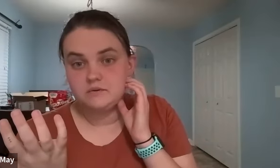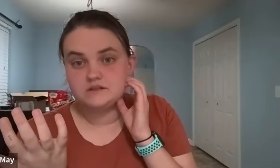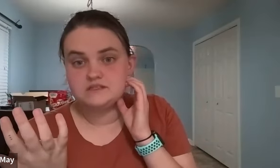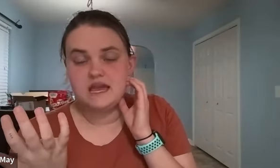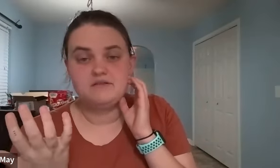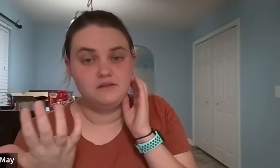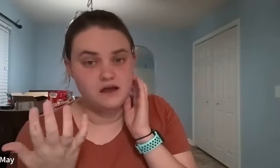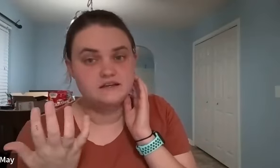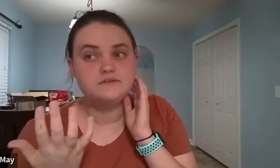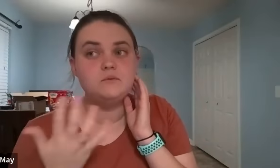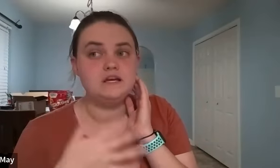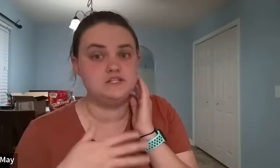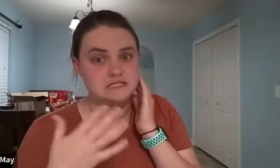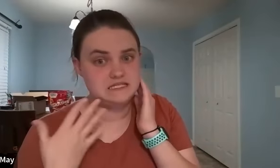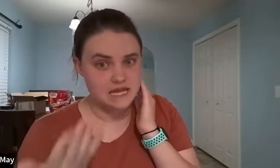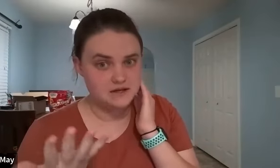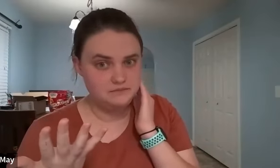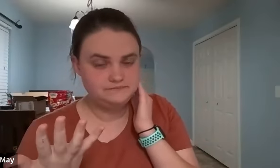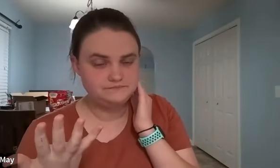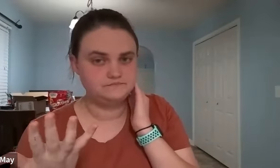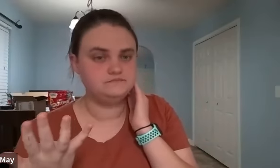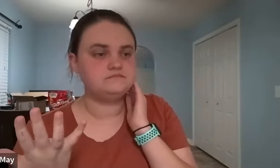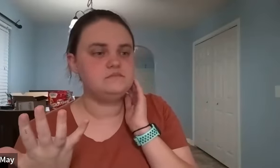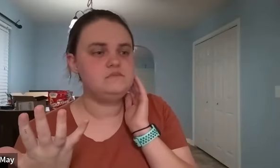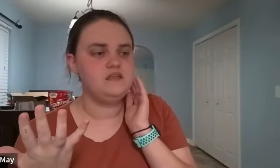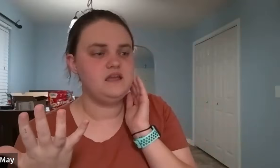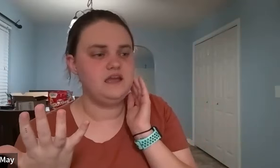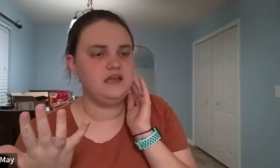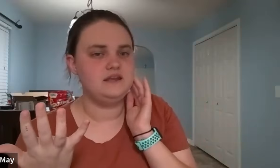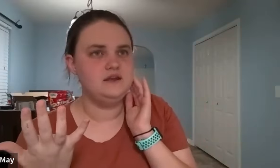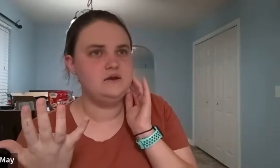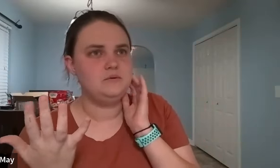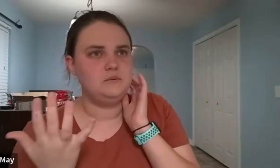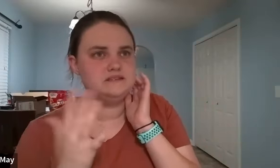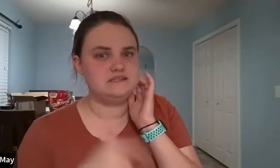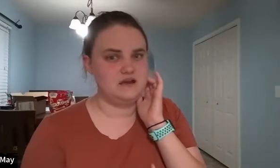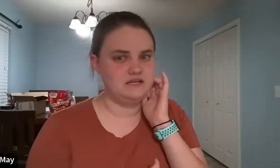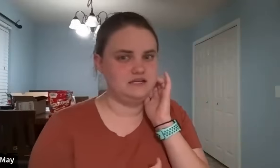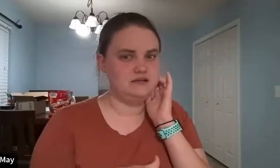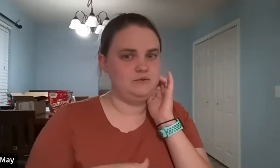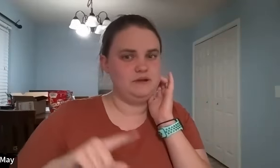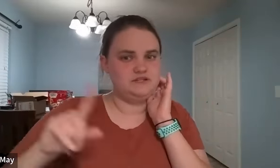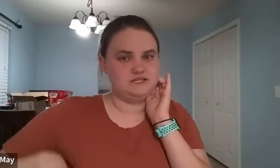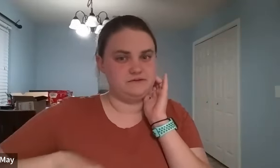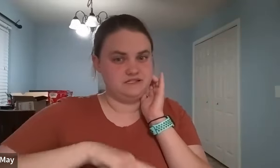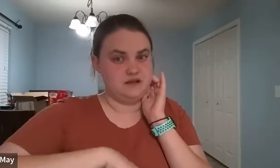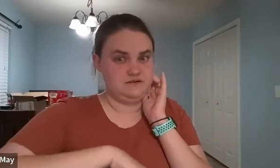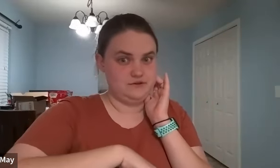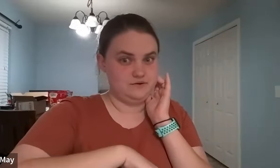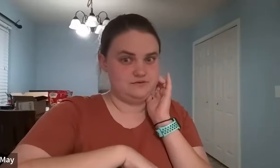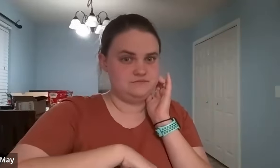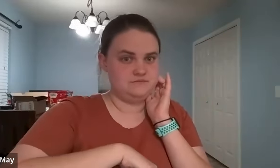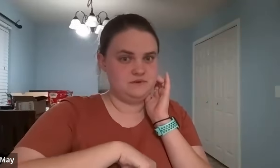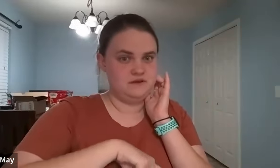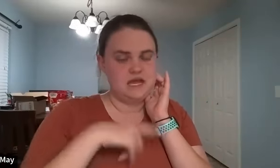words. They have a lot of different ways you can say them. And with signing, we do a different sign for those. And